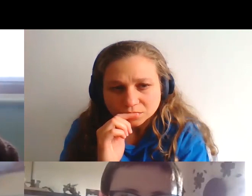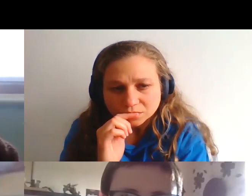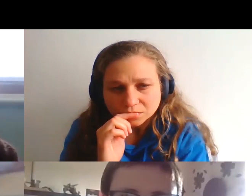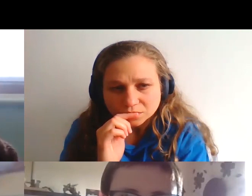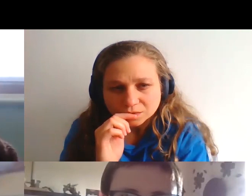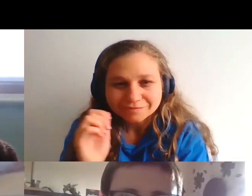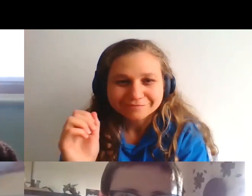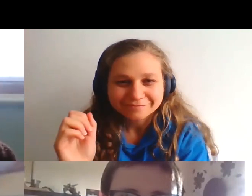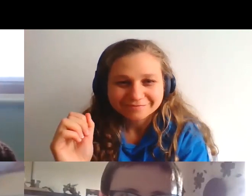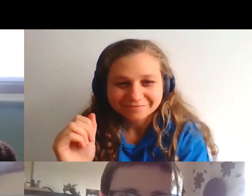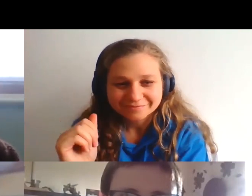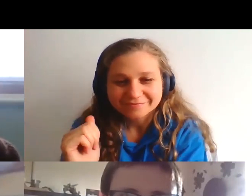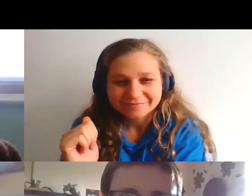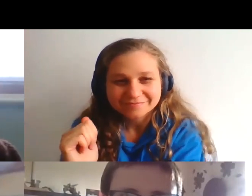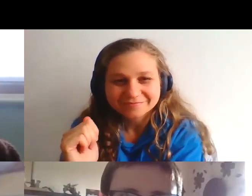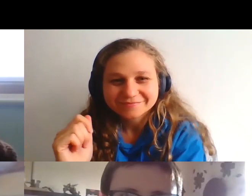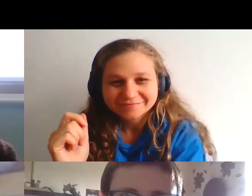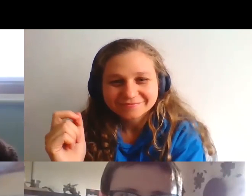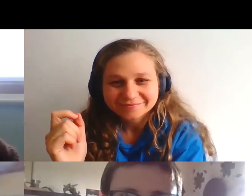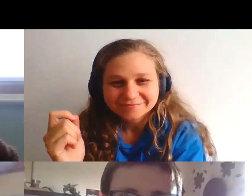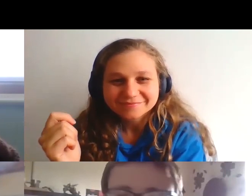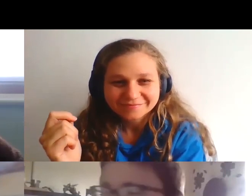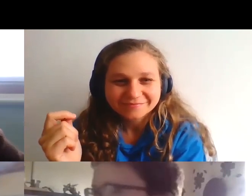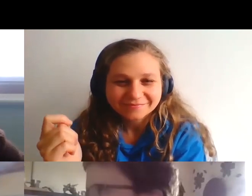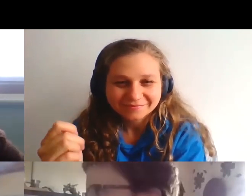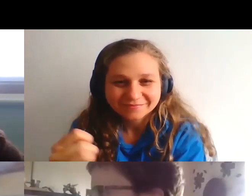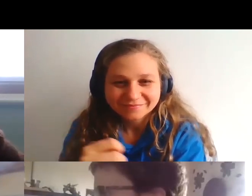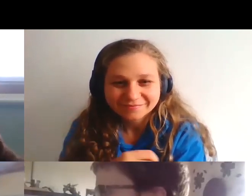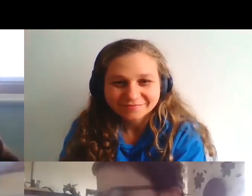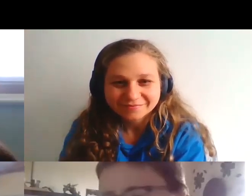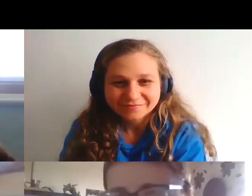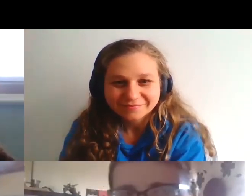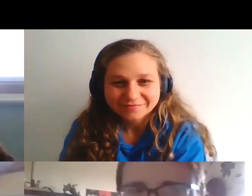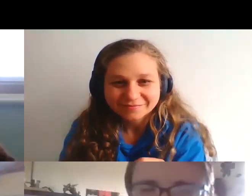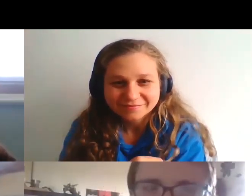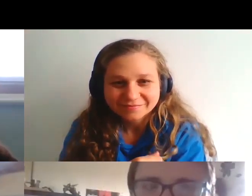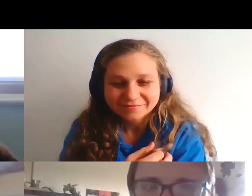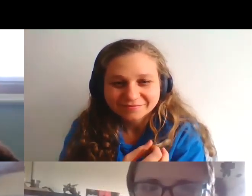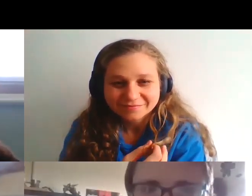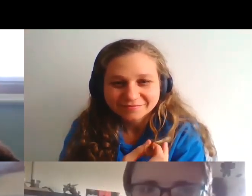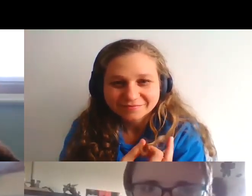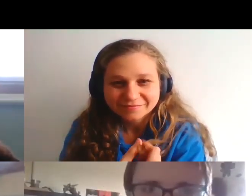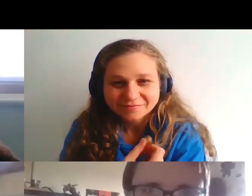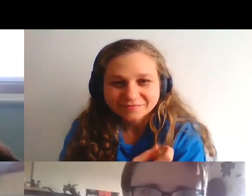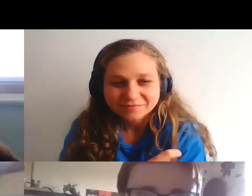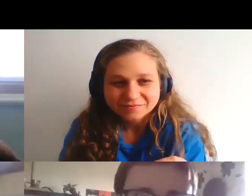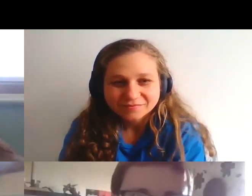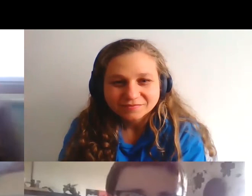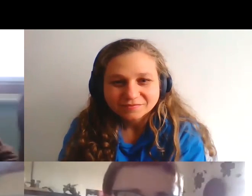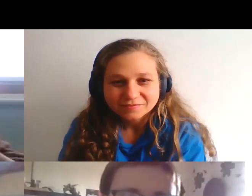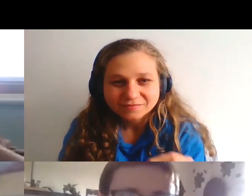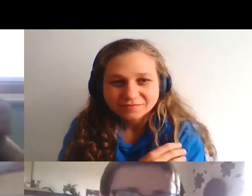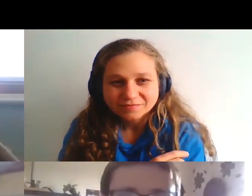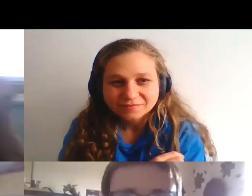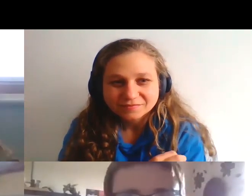but like even I've forgotten it because it's really long. And it does get really confusing. So if you're saying an actual sentence, like